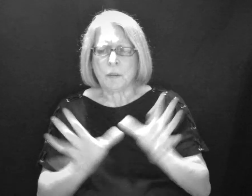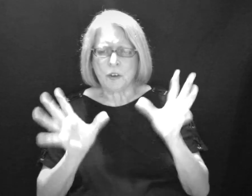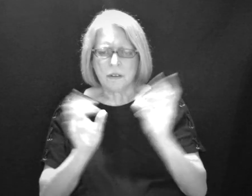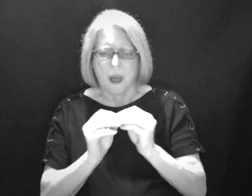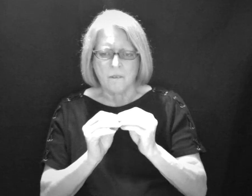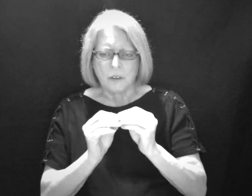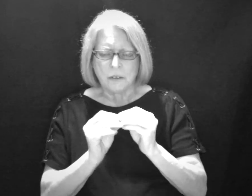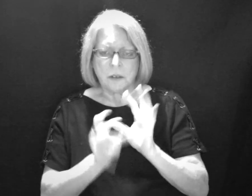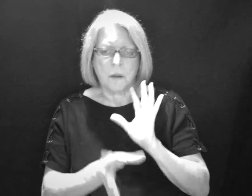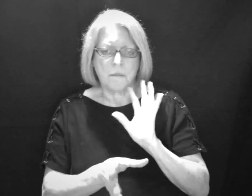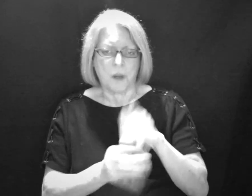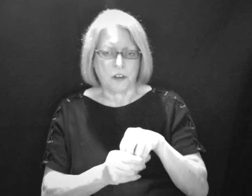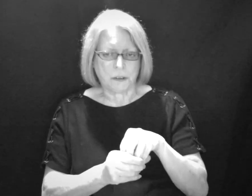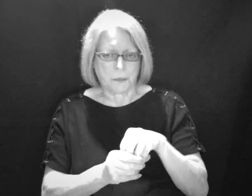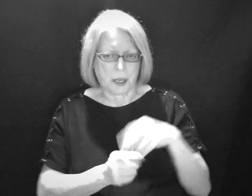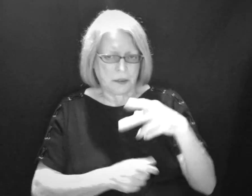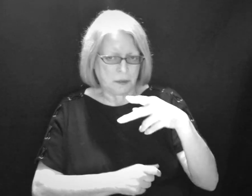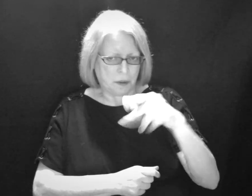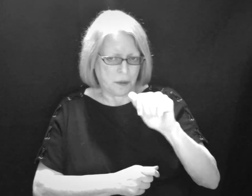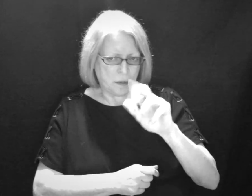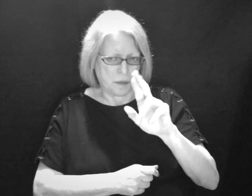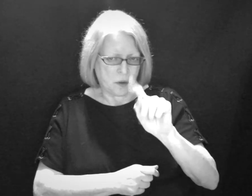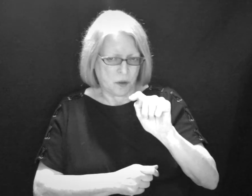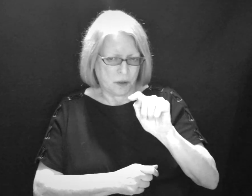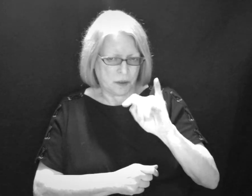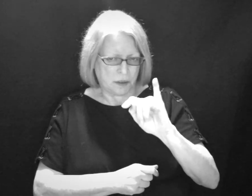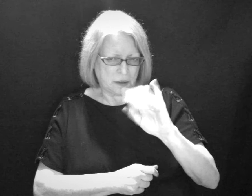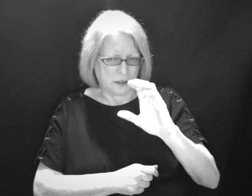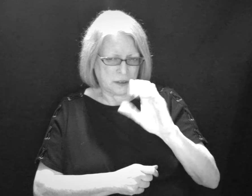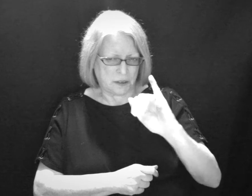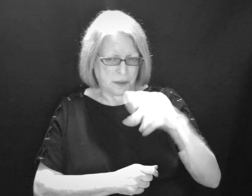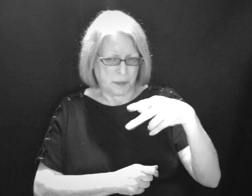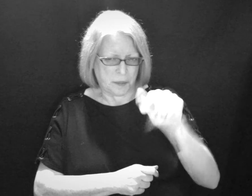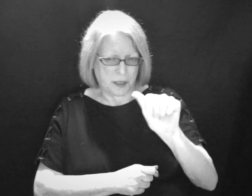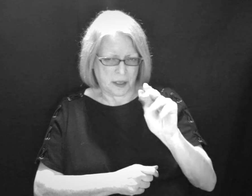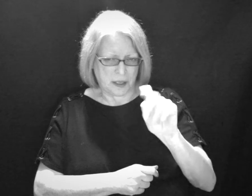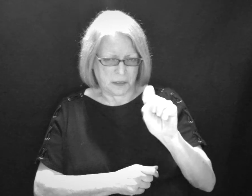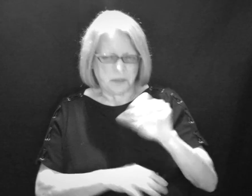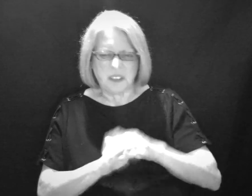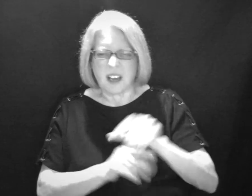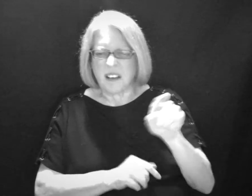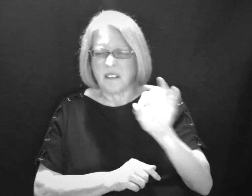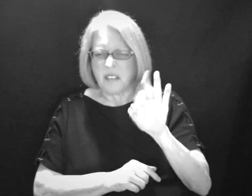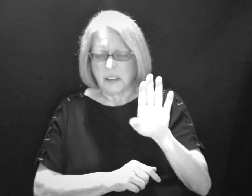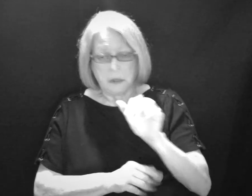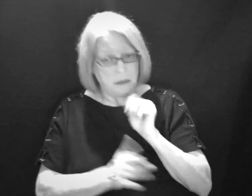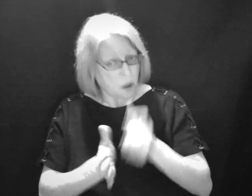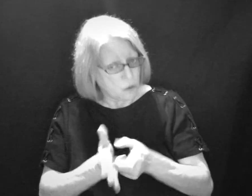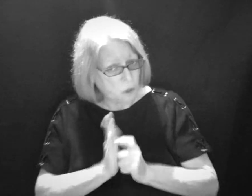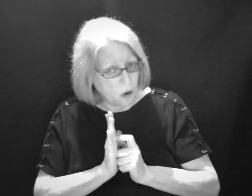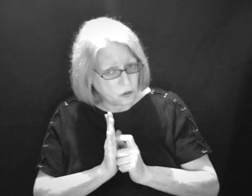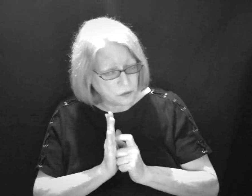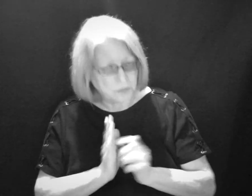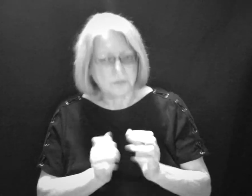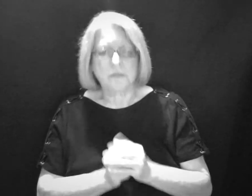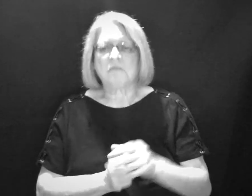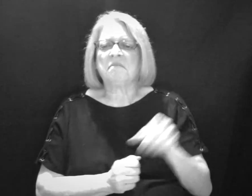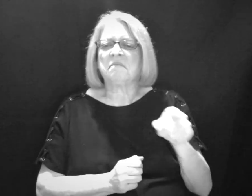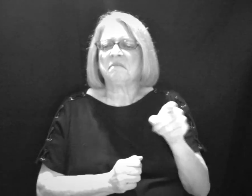Alright, now we could go back to the visual editor and we can highlight everything and we can center it. So this should be starting to get real easy